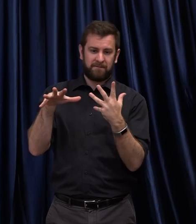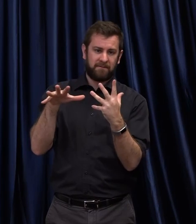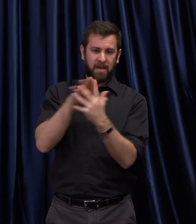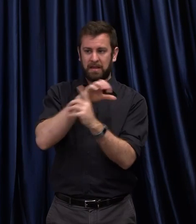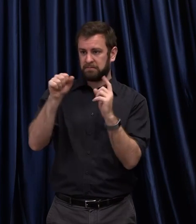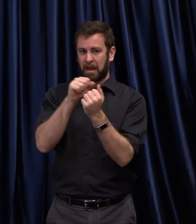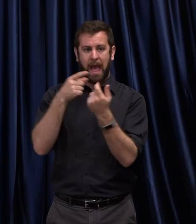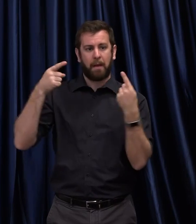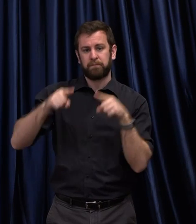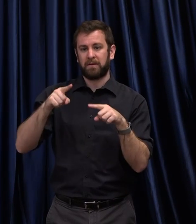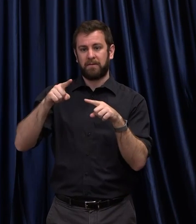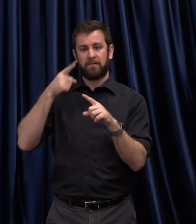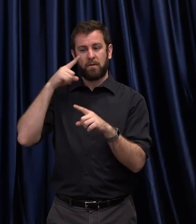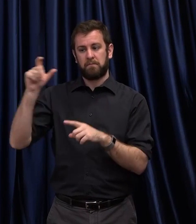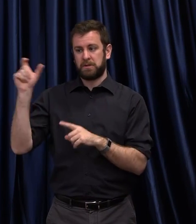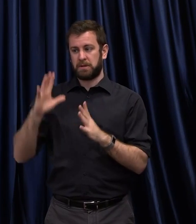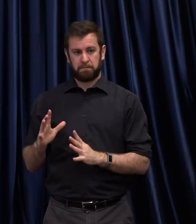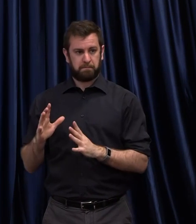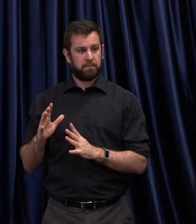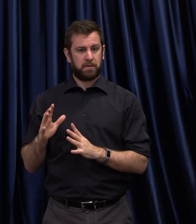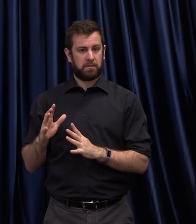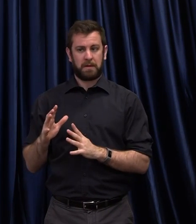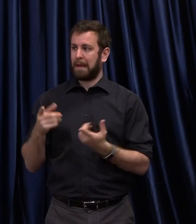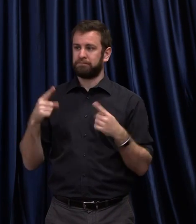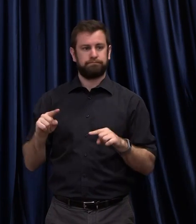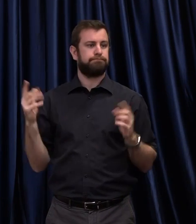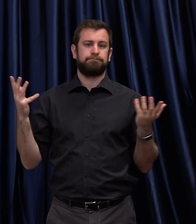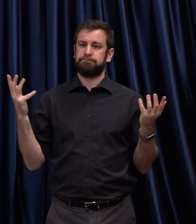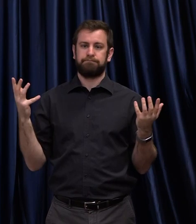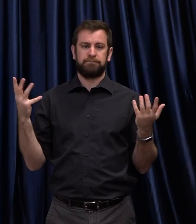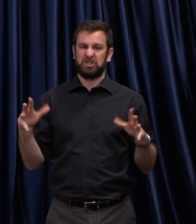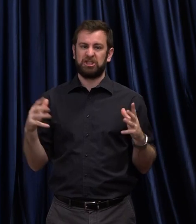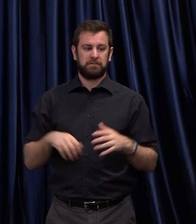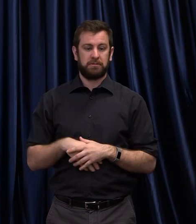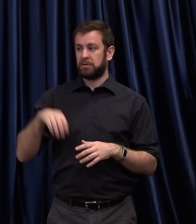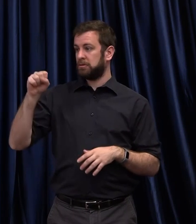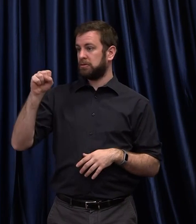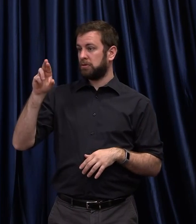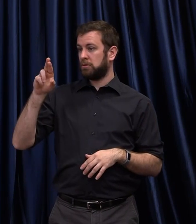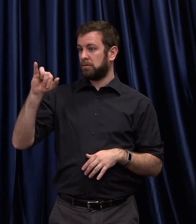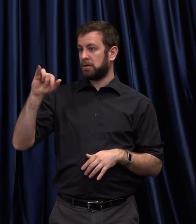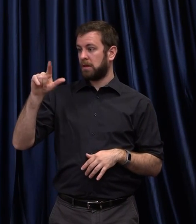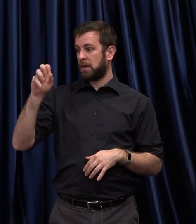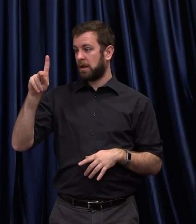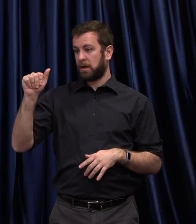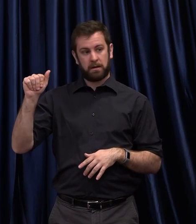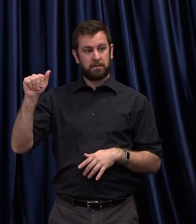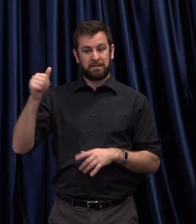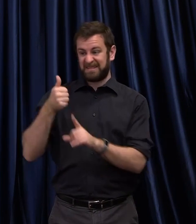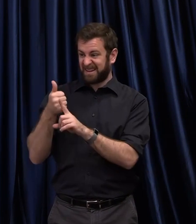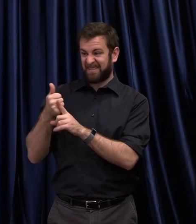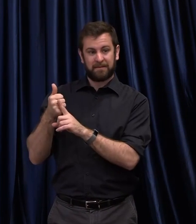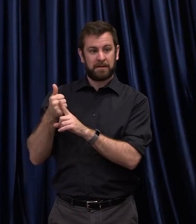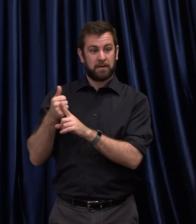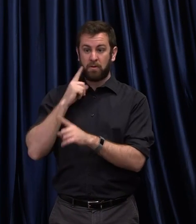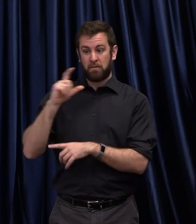against Muslims. It is happening today. In Sri Lanka itself, a place